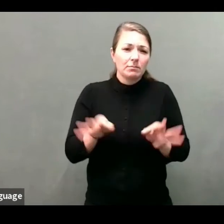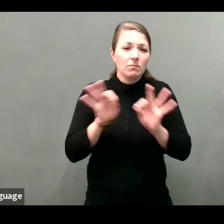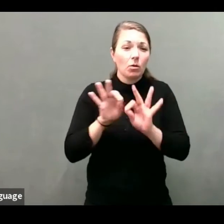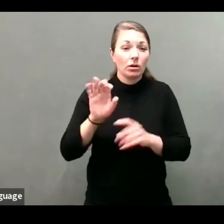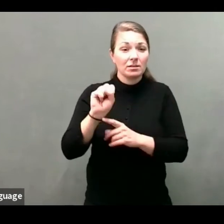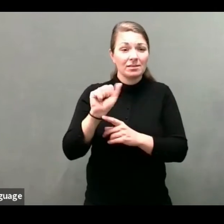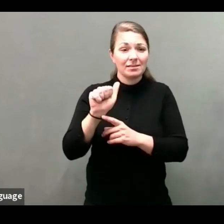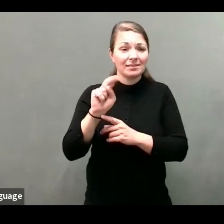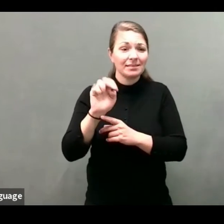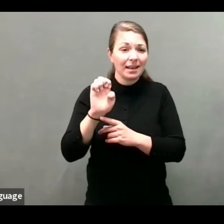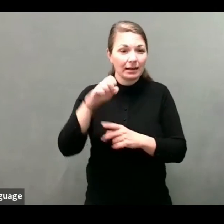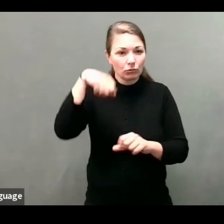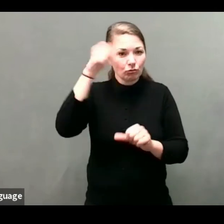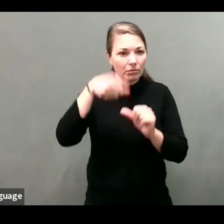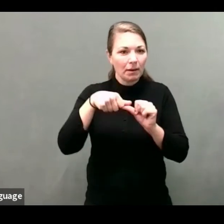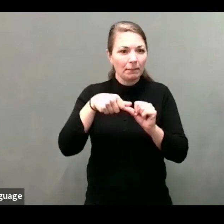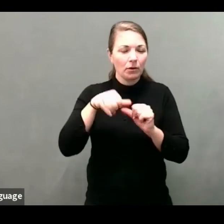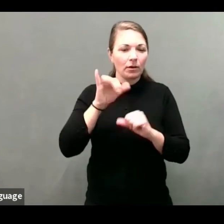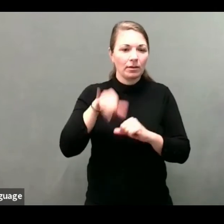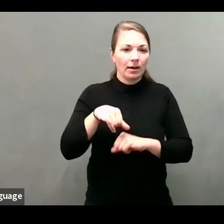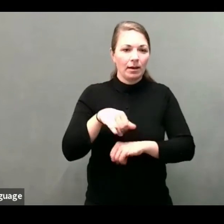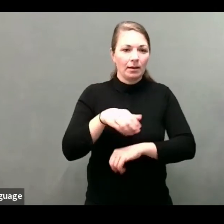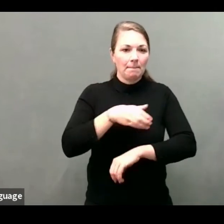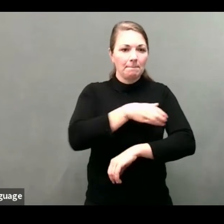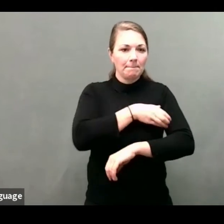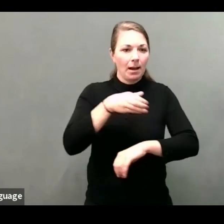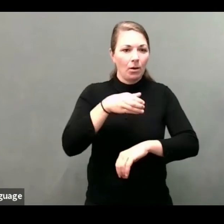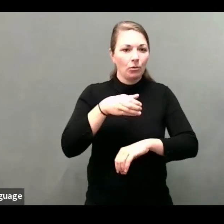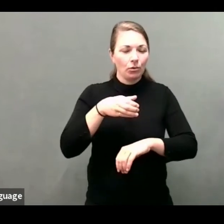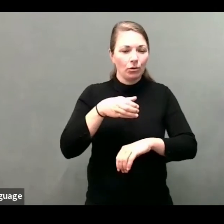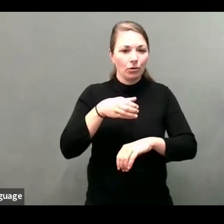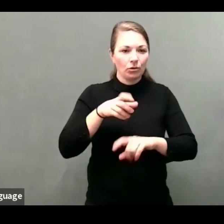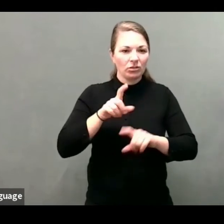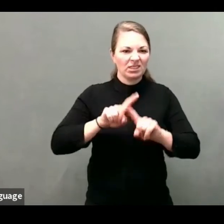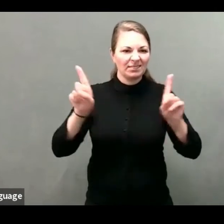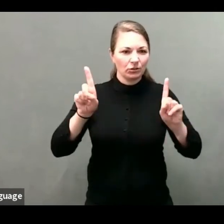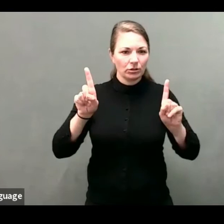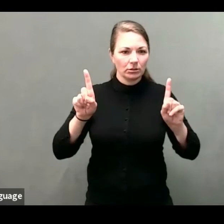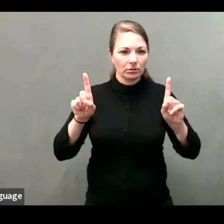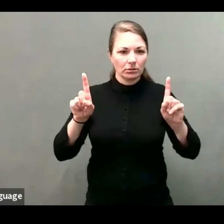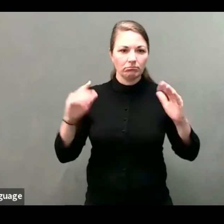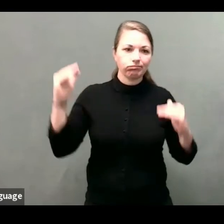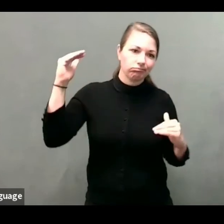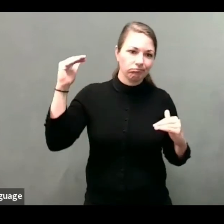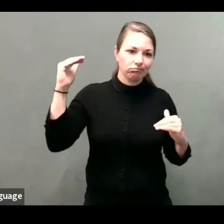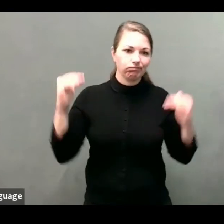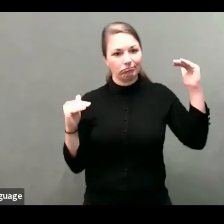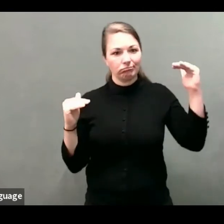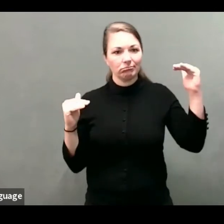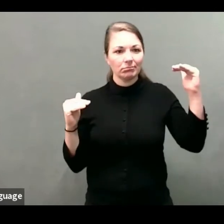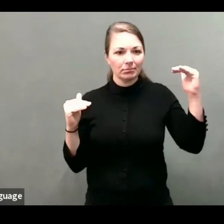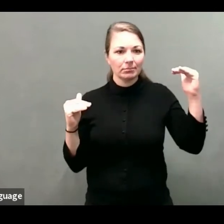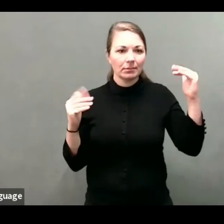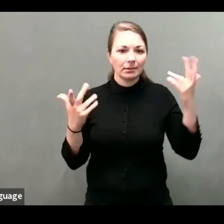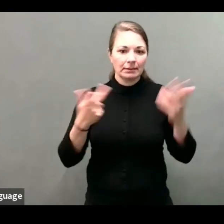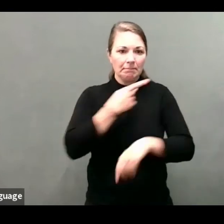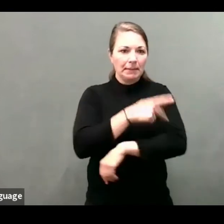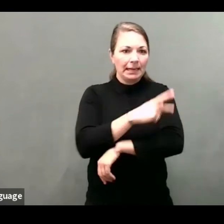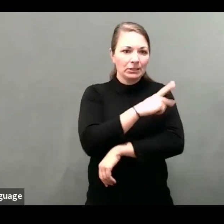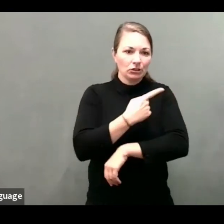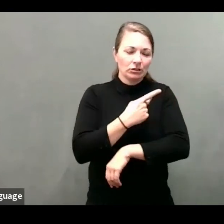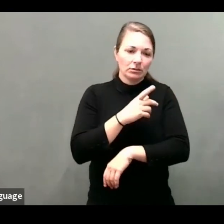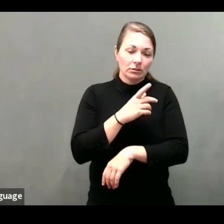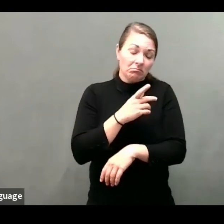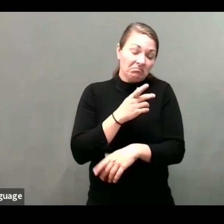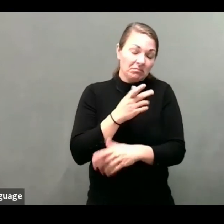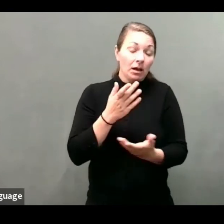to remember the power differential that we have with patients. And again, this is an area where you may find that you